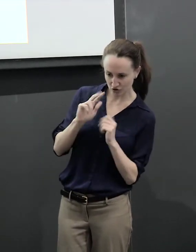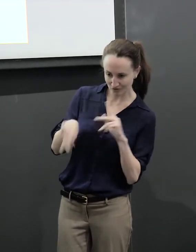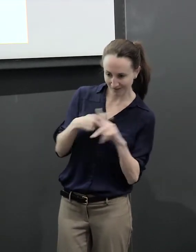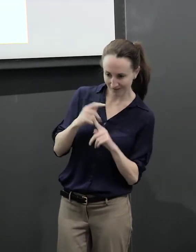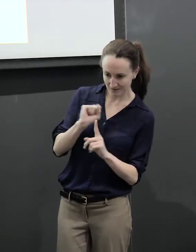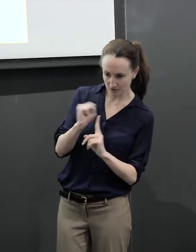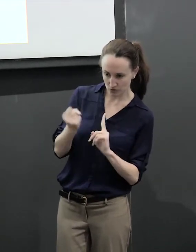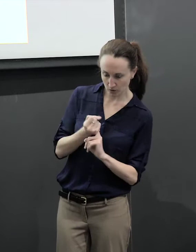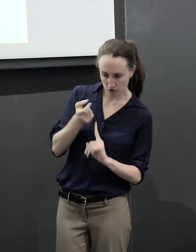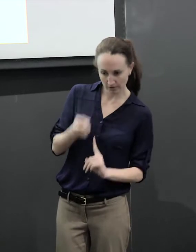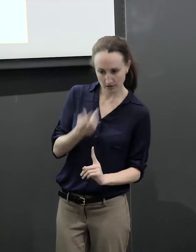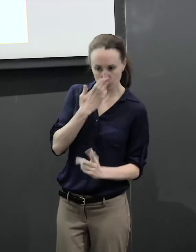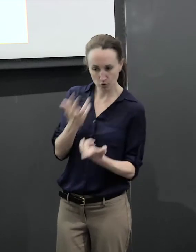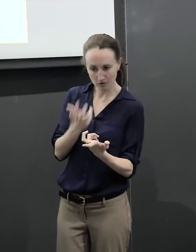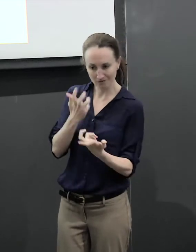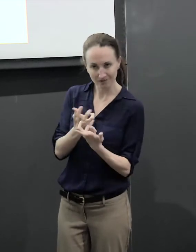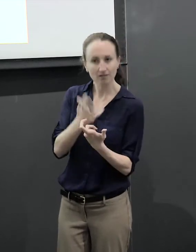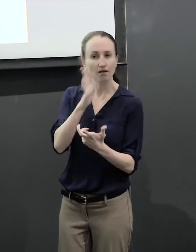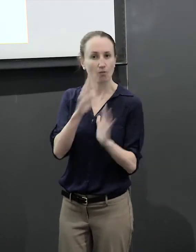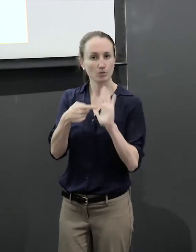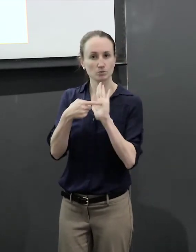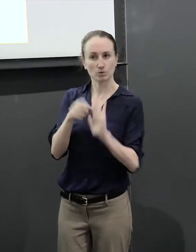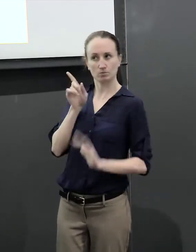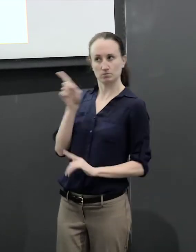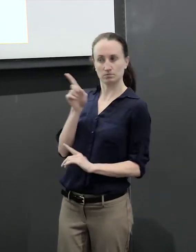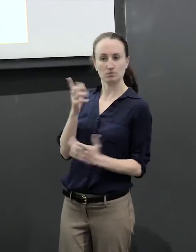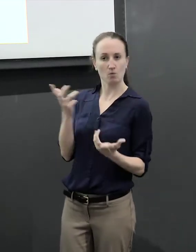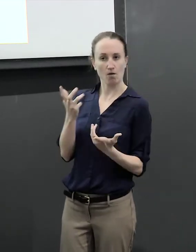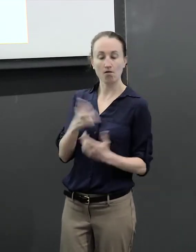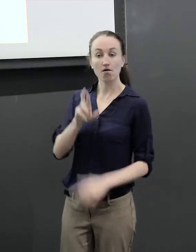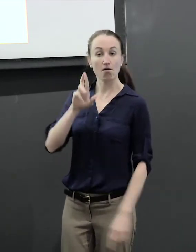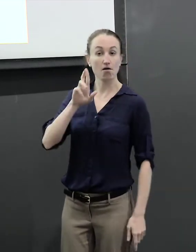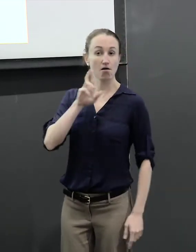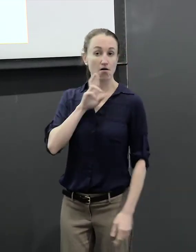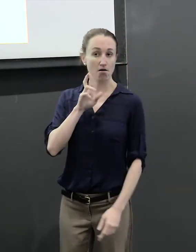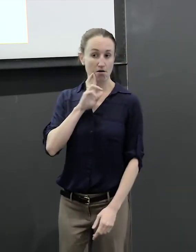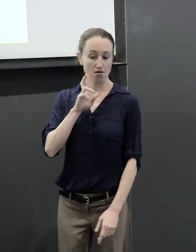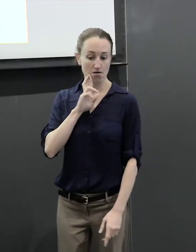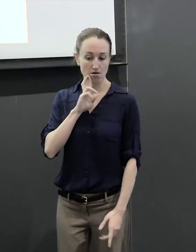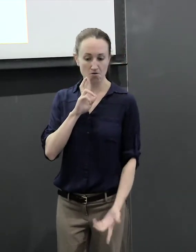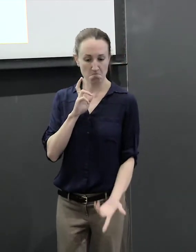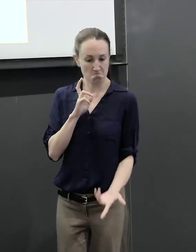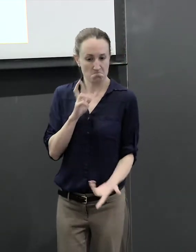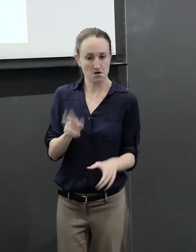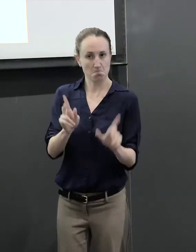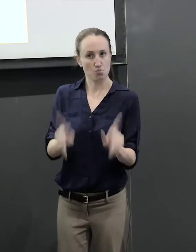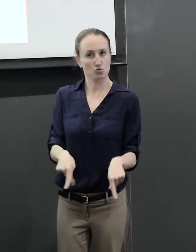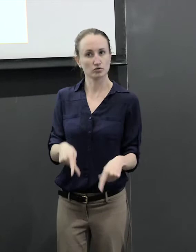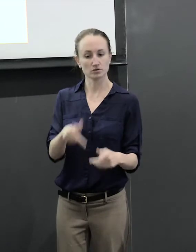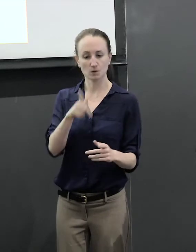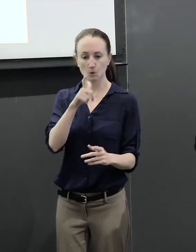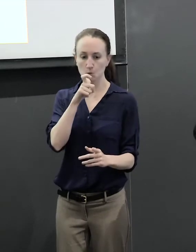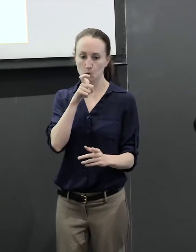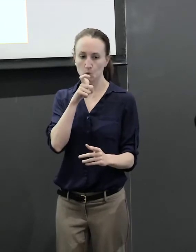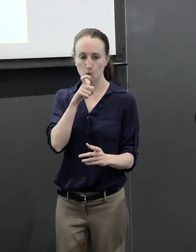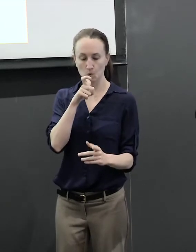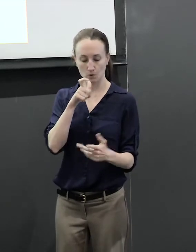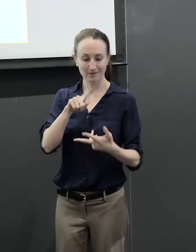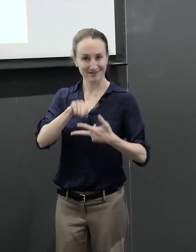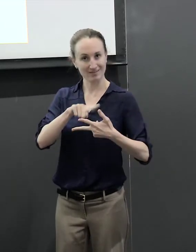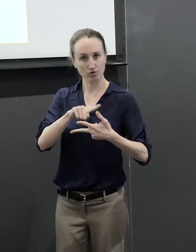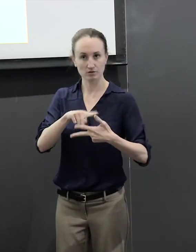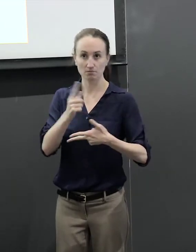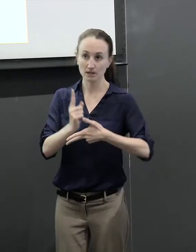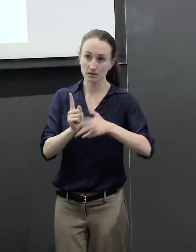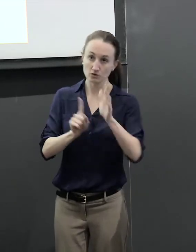they will come up with this inference that R is somebody that has to be tall or powerful or